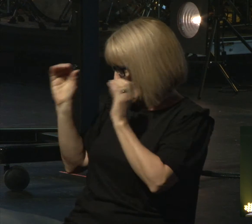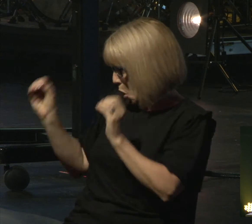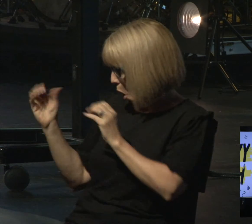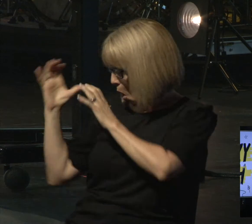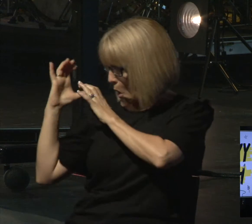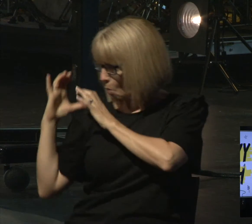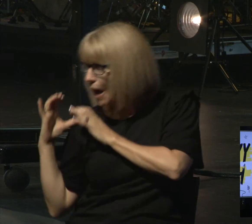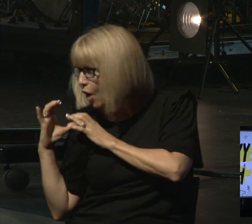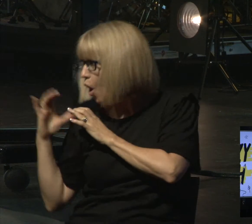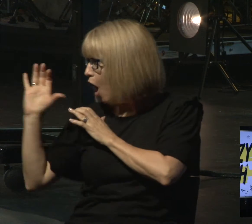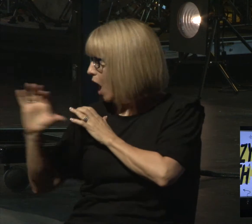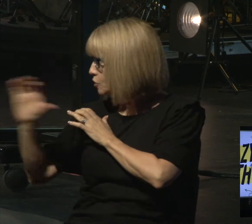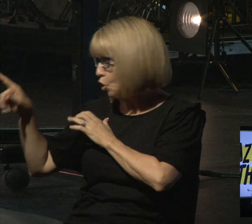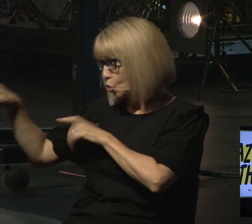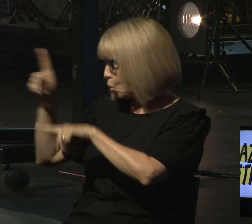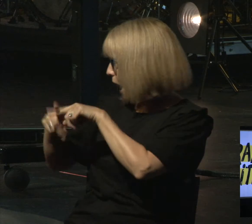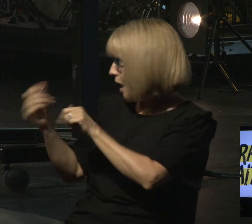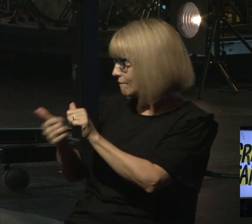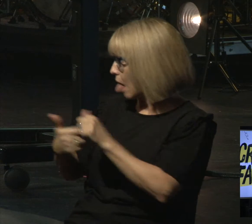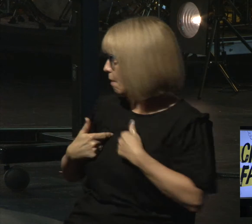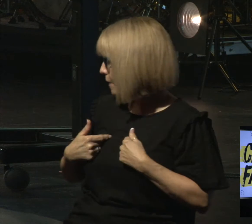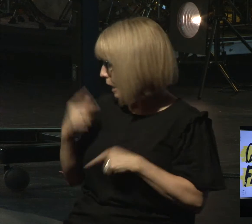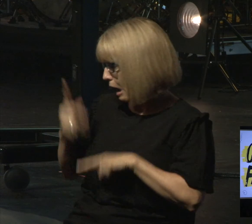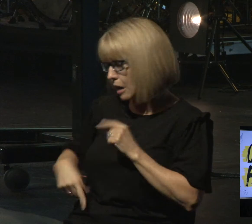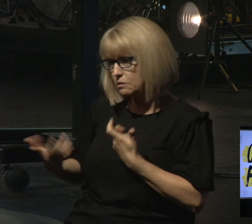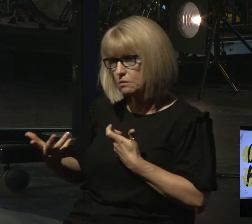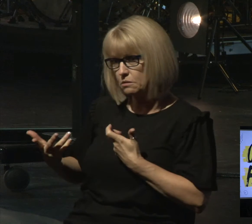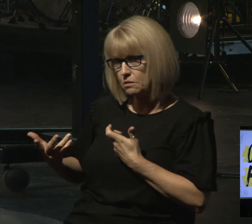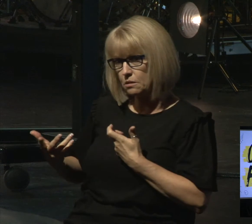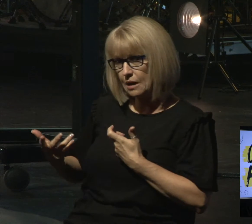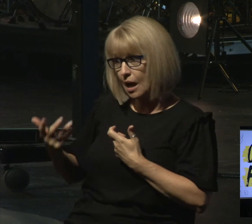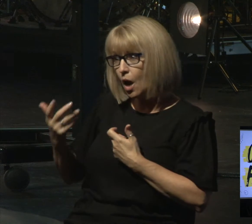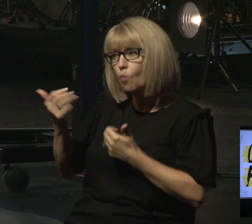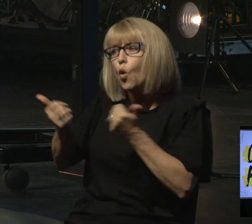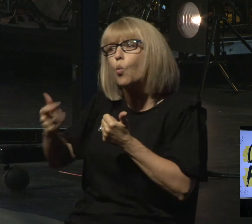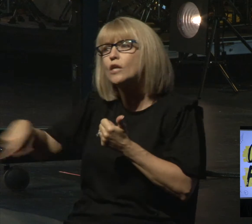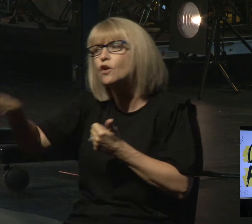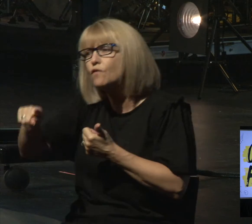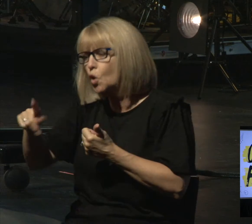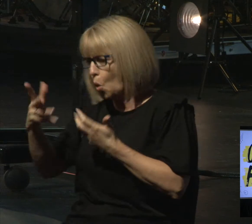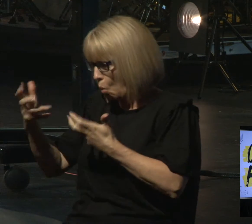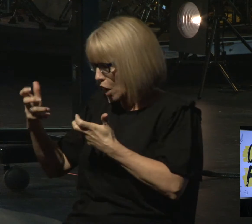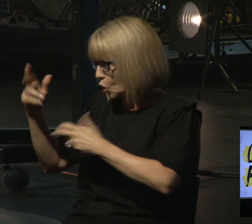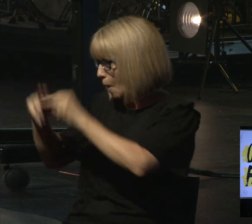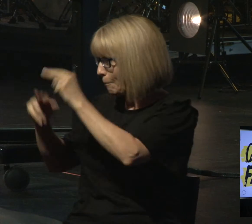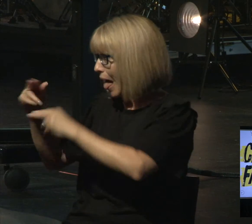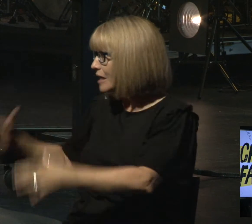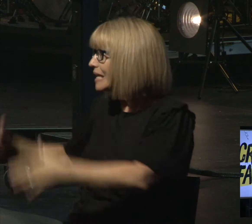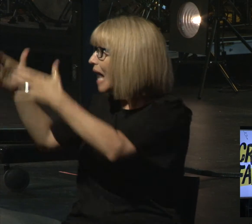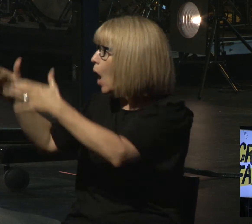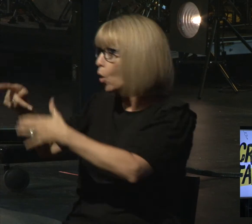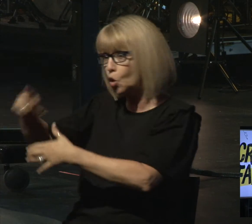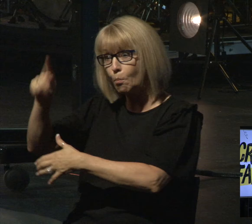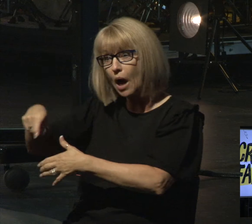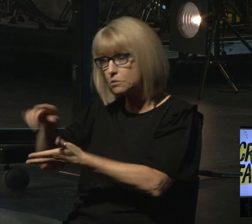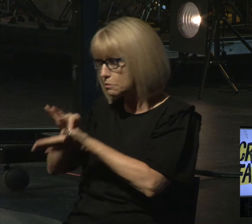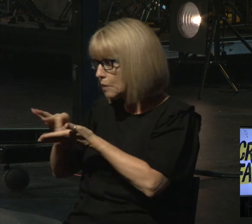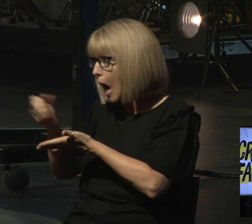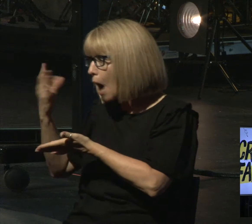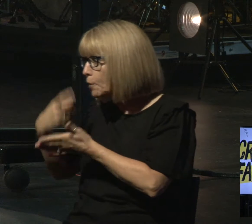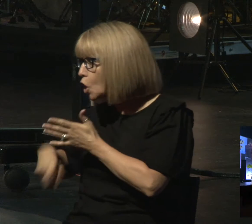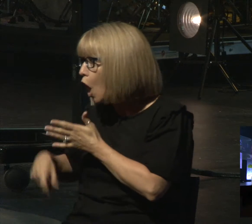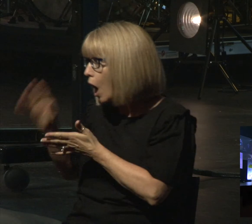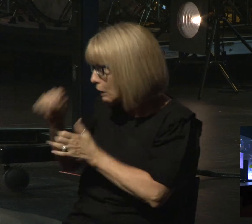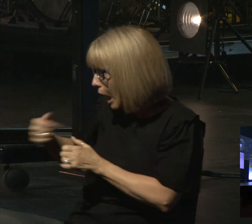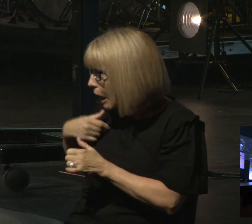me cannot be my disciple. For which of you, desiring to build a tower, does not first sit and count the cost, whether he has enough